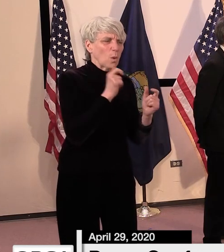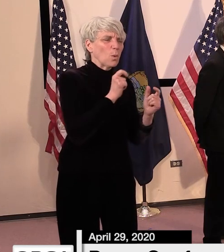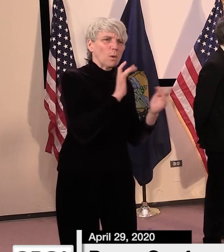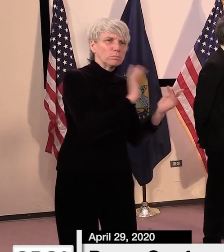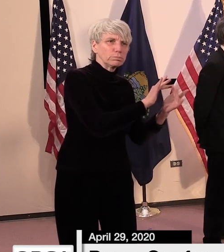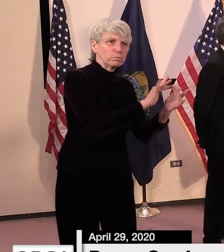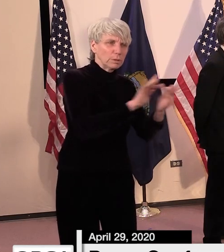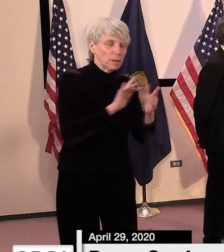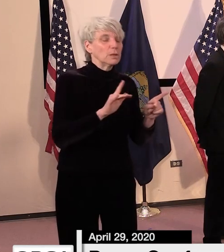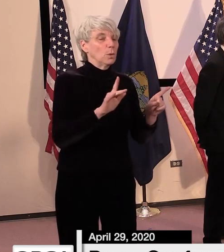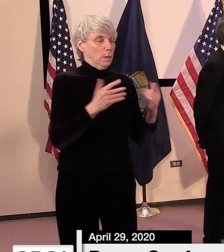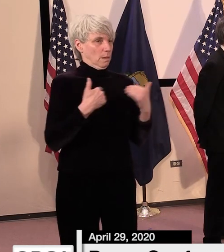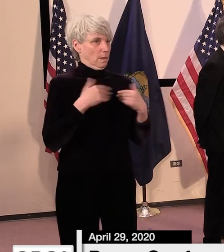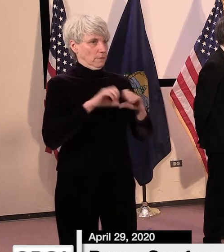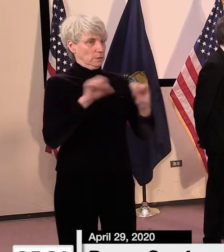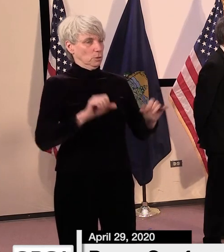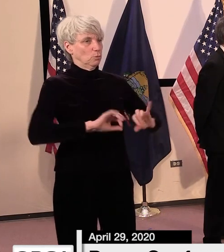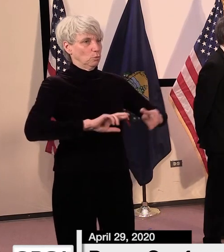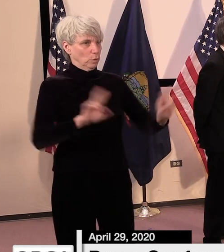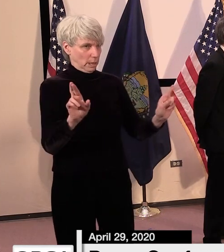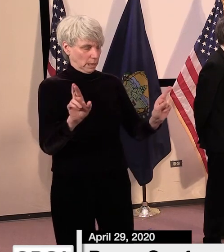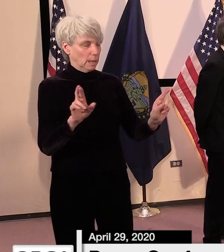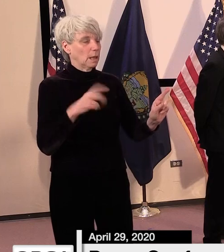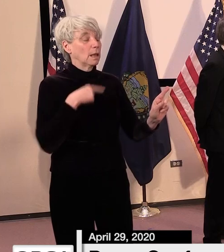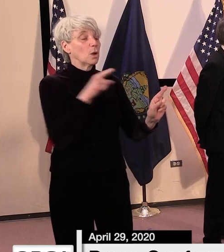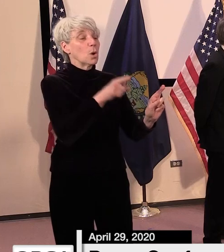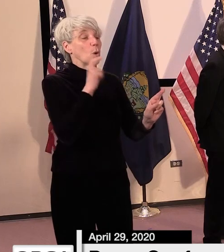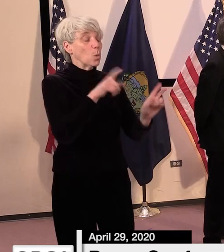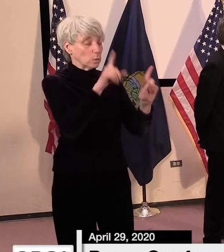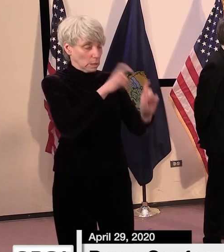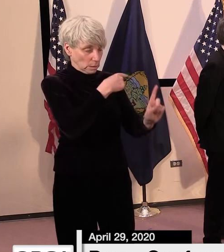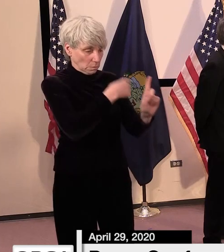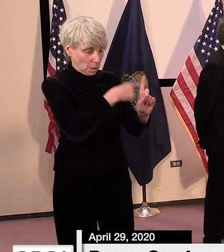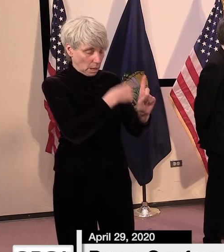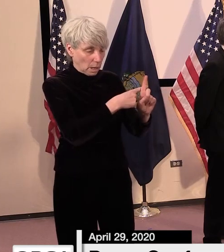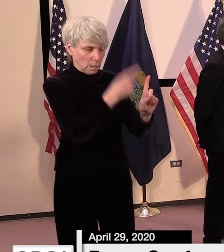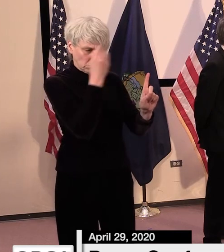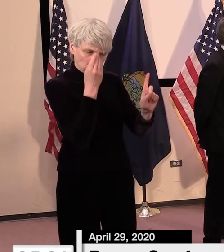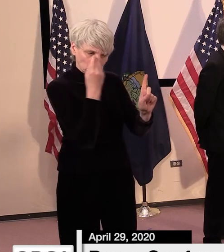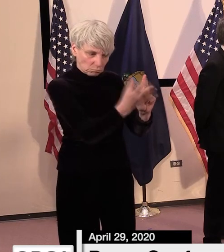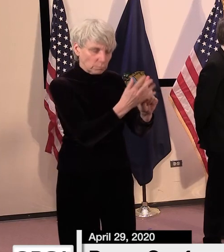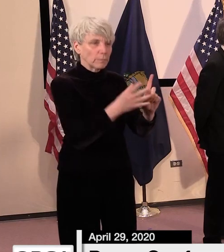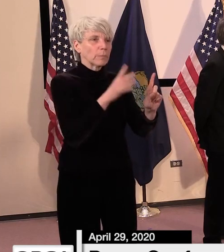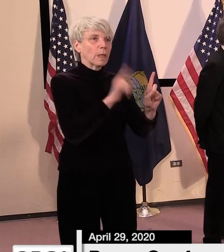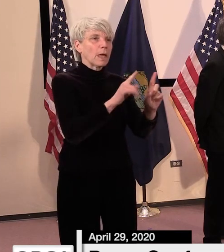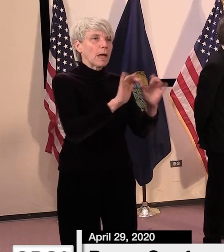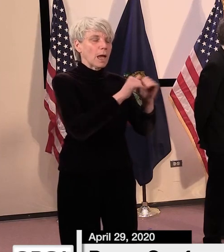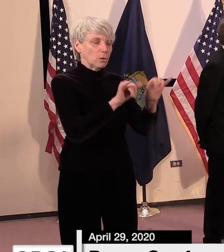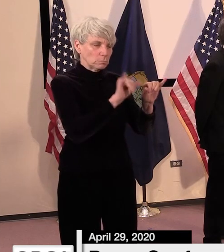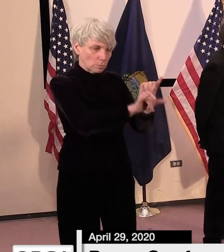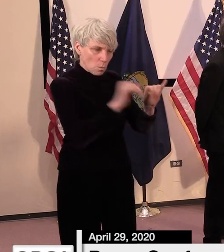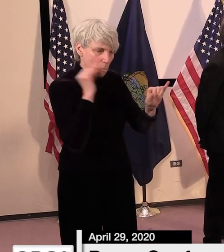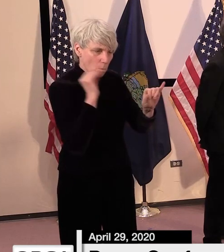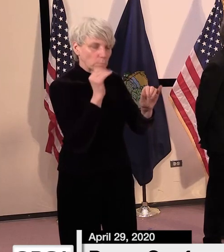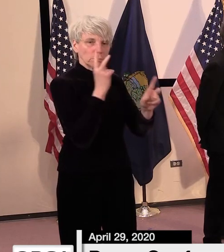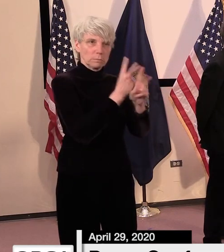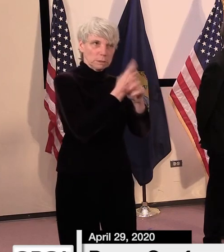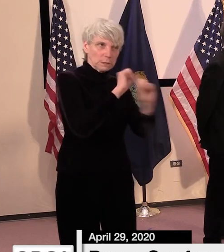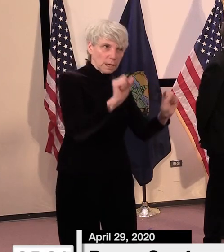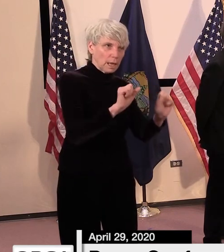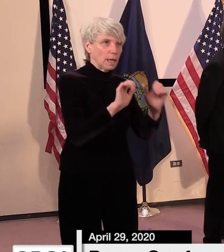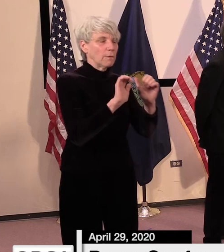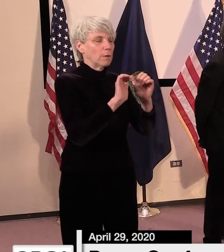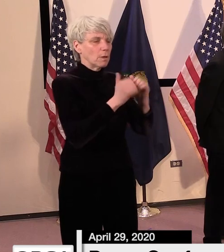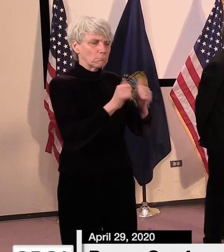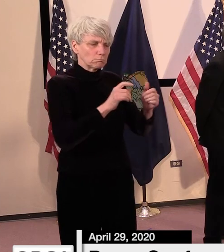positive individuals, provides them information on isolation and available resources if they need them, and gathers